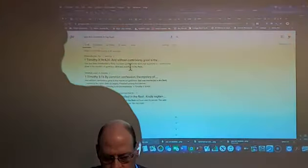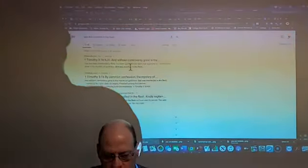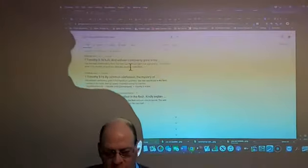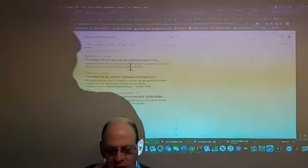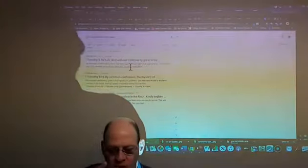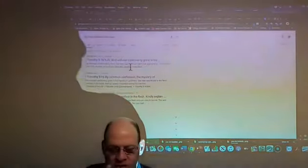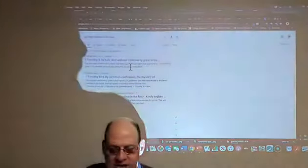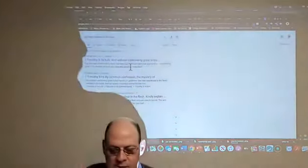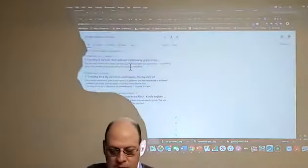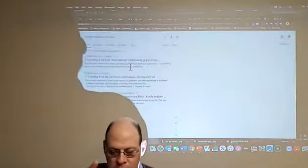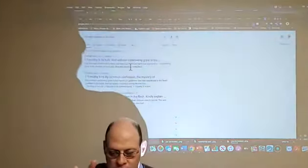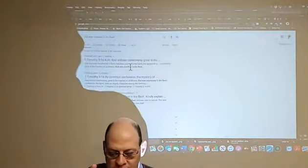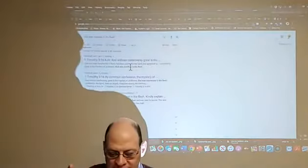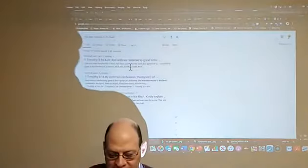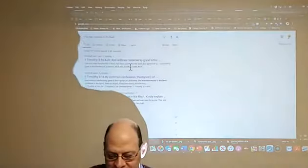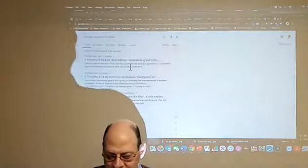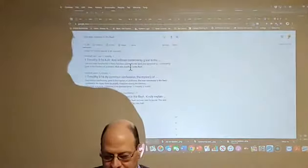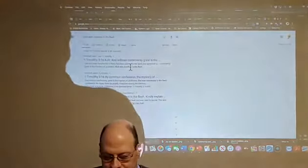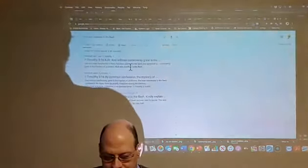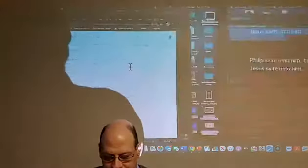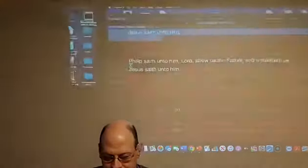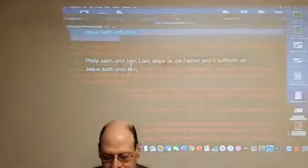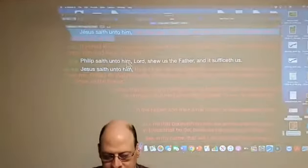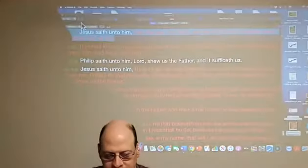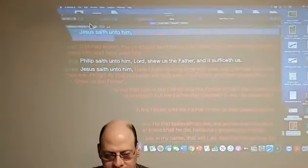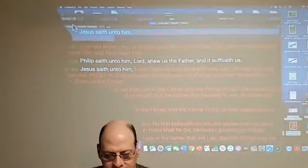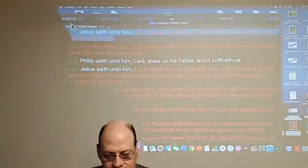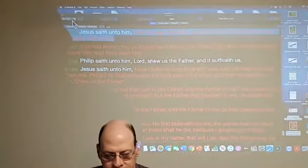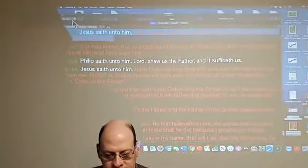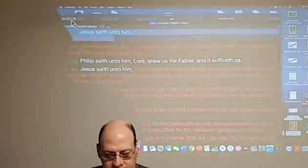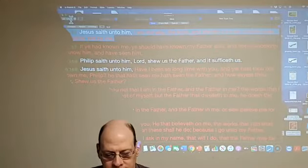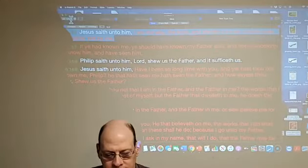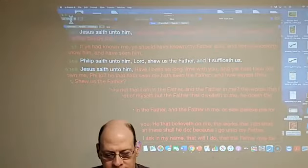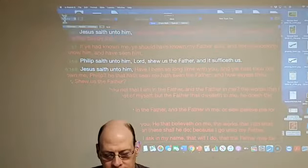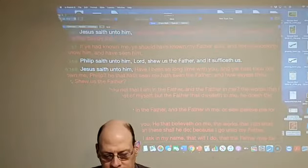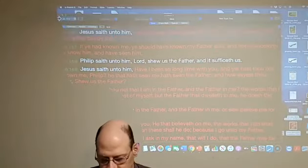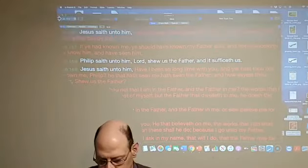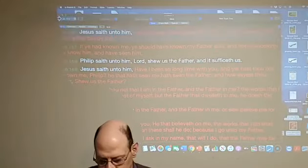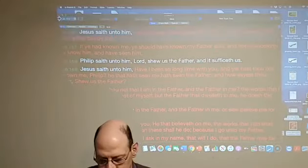1st Timothy 3 16 boy interpreter was way off